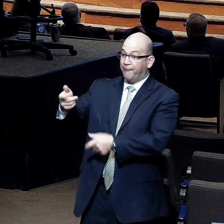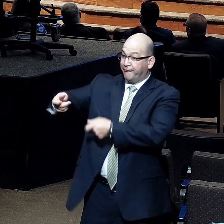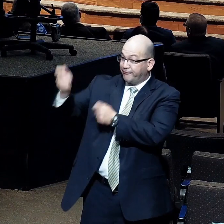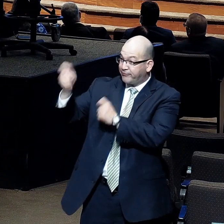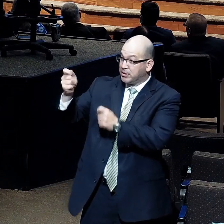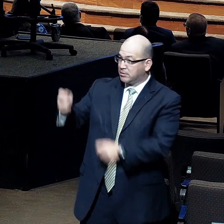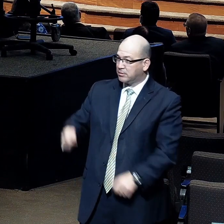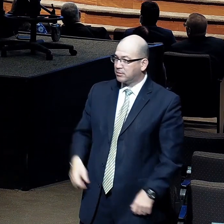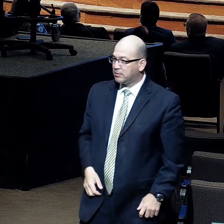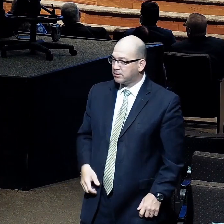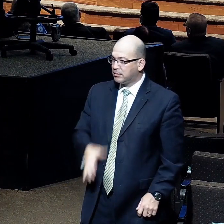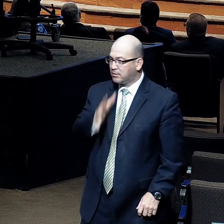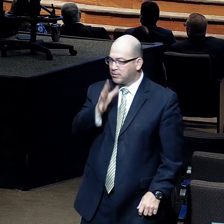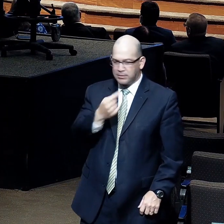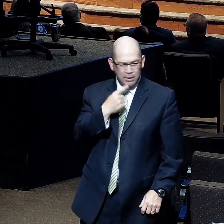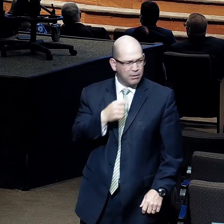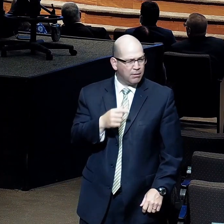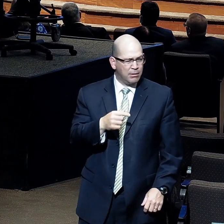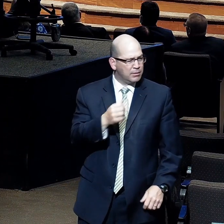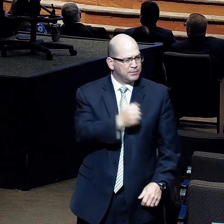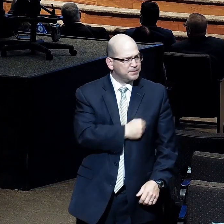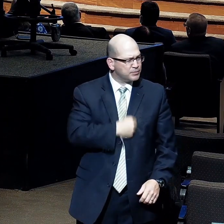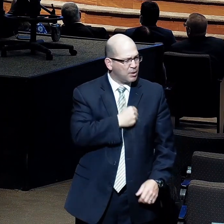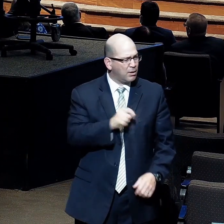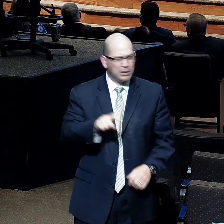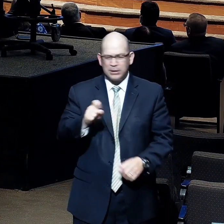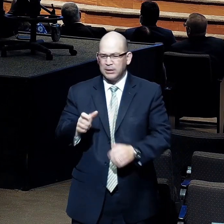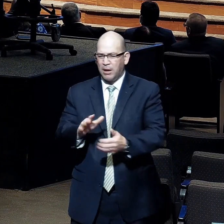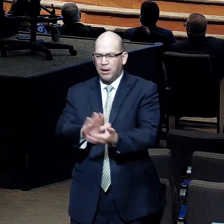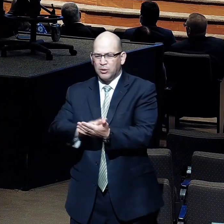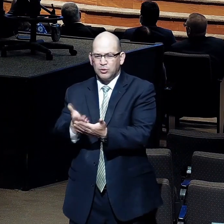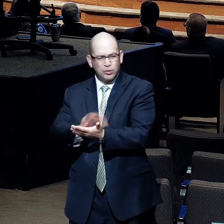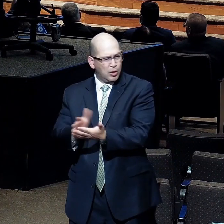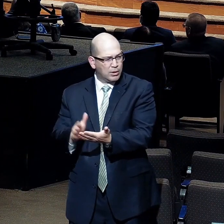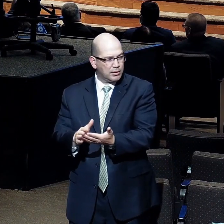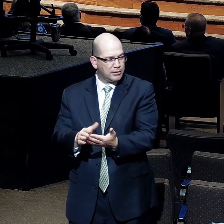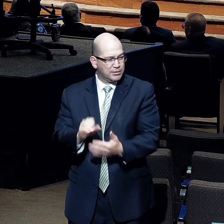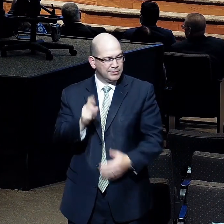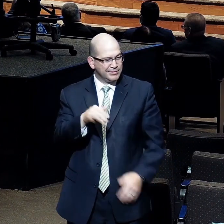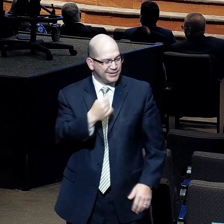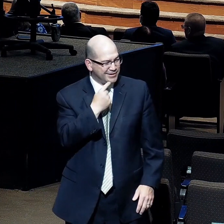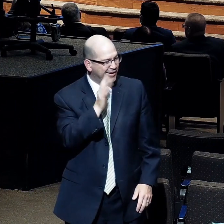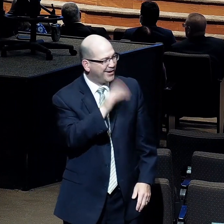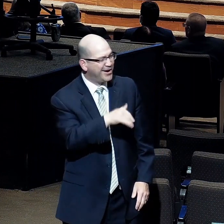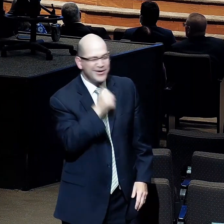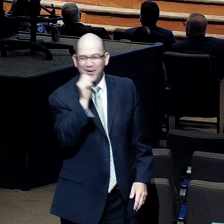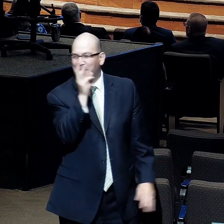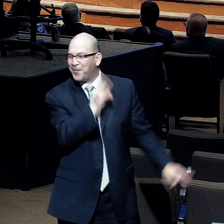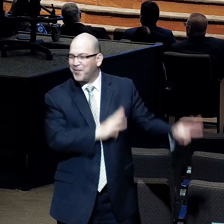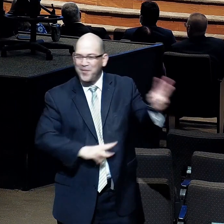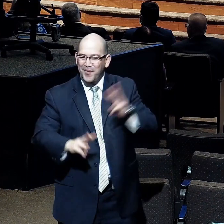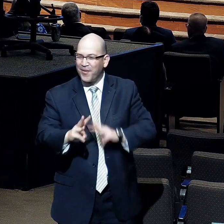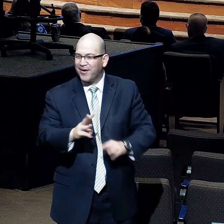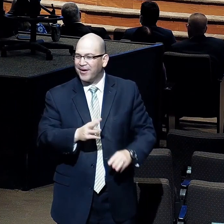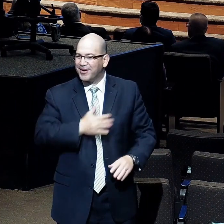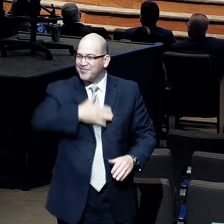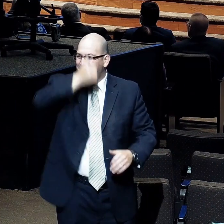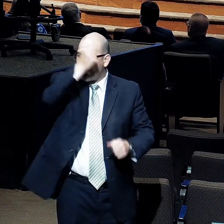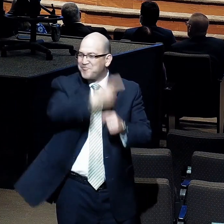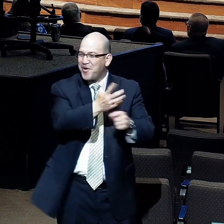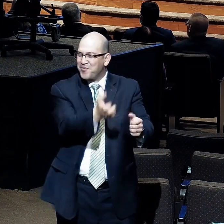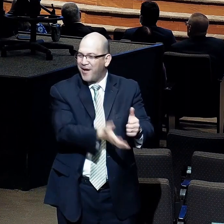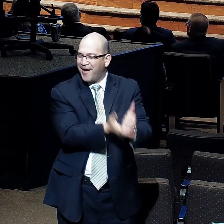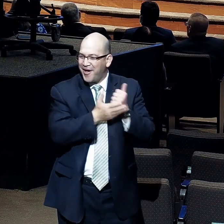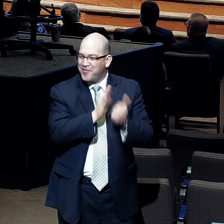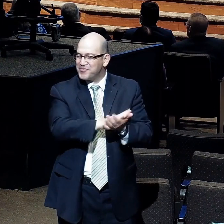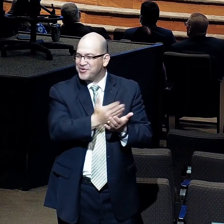"I'm sorry, but I need Sally's help to make dinner." Sally smiled and said, "Oh, don't worry, that's taken care of, because Johnny wants to do it."